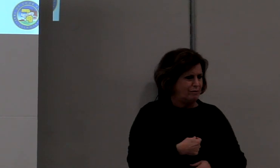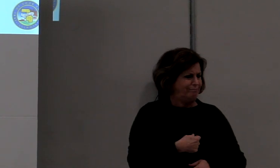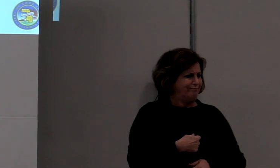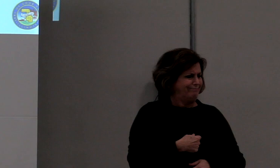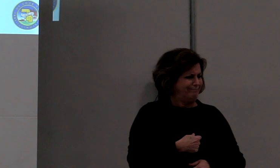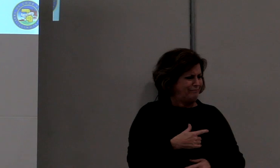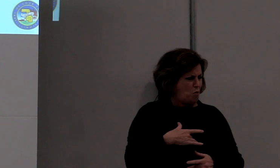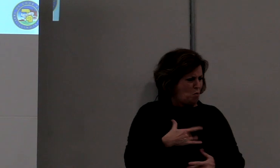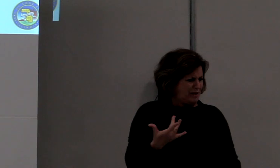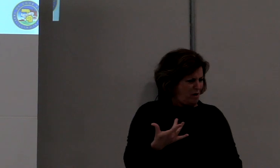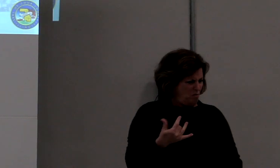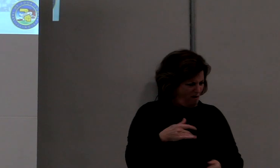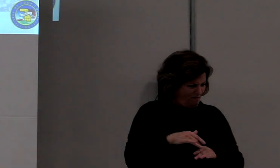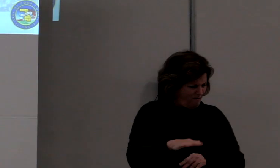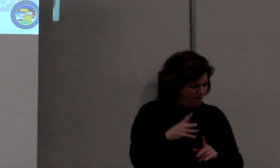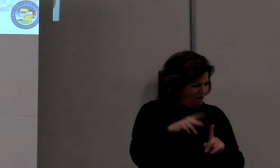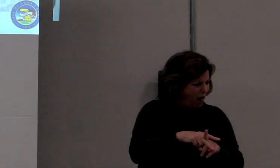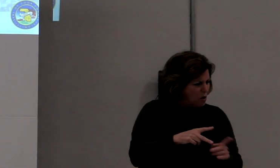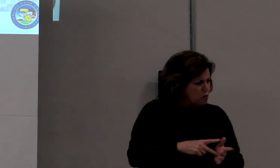at you.